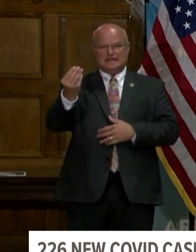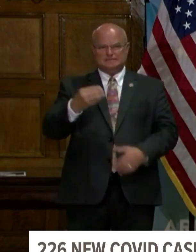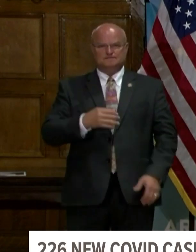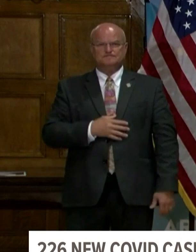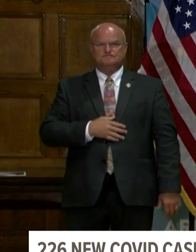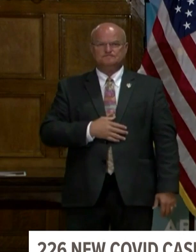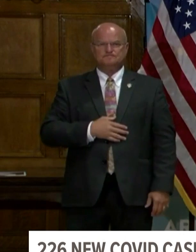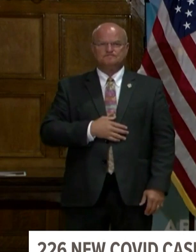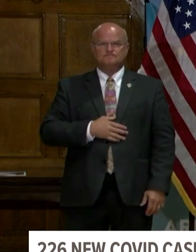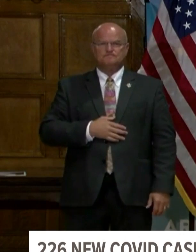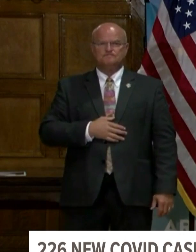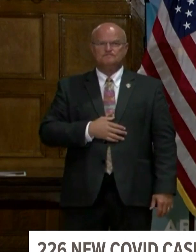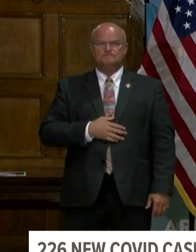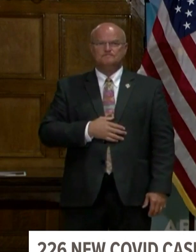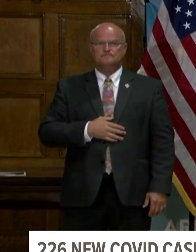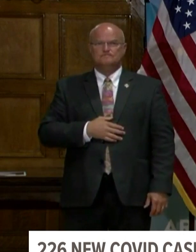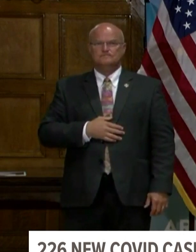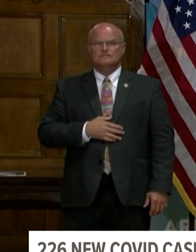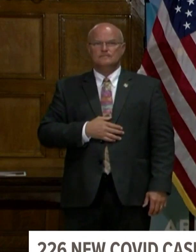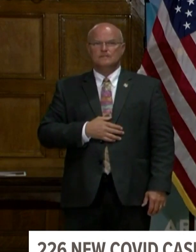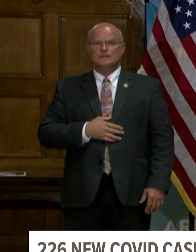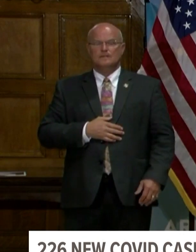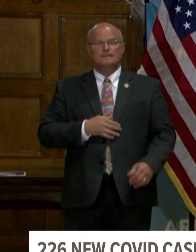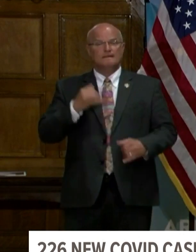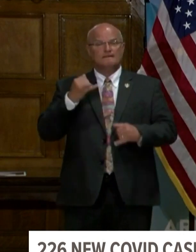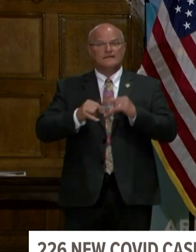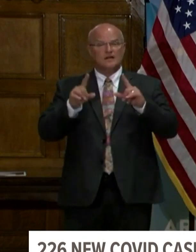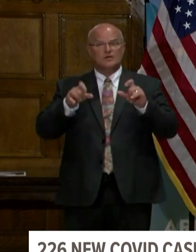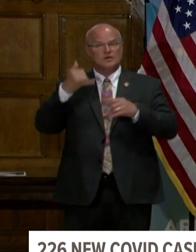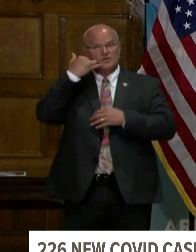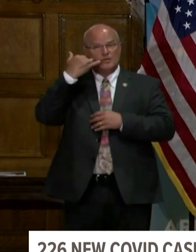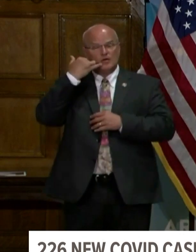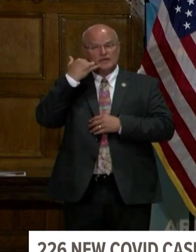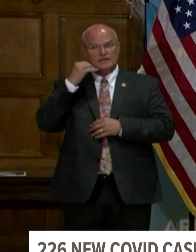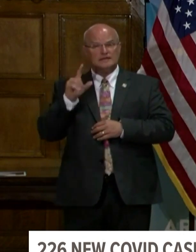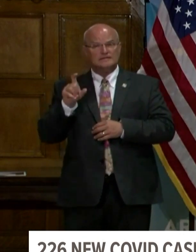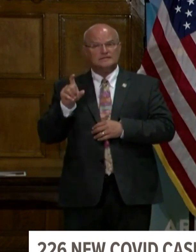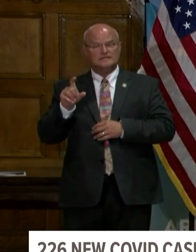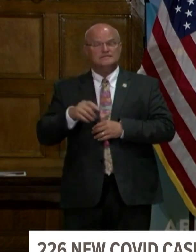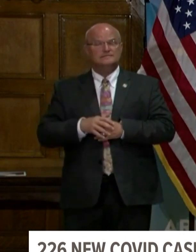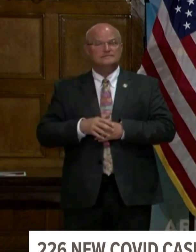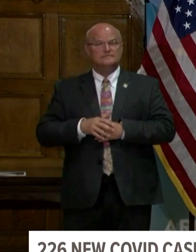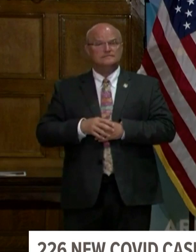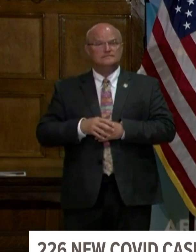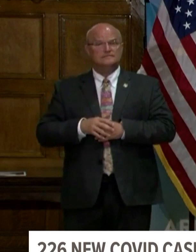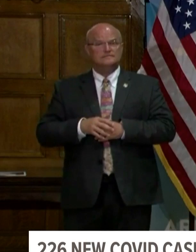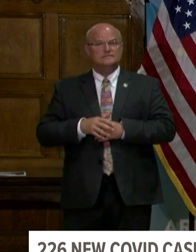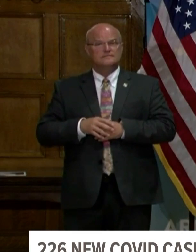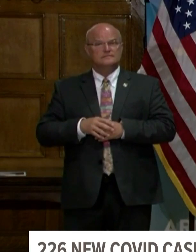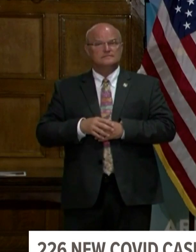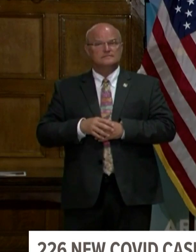week. Is any final question remotely?